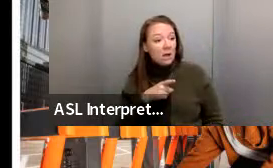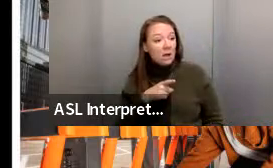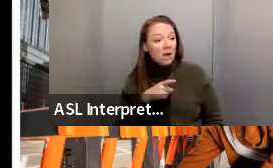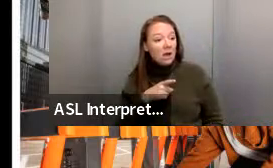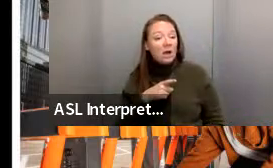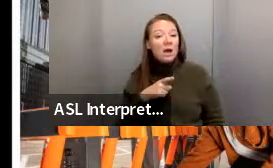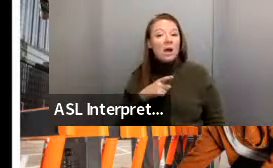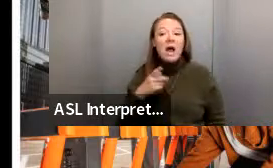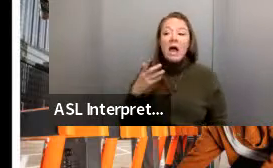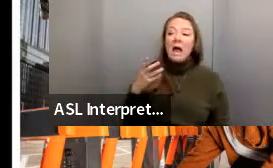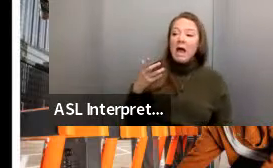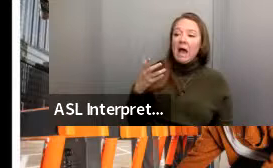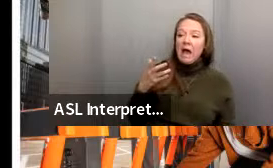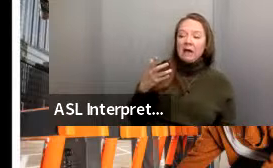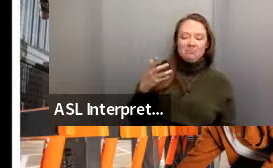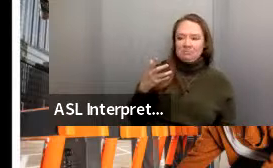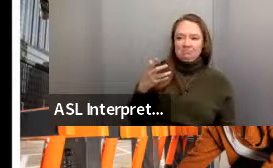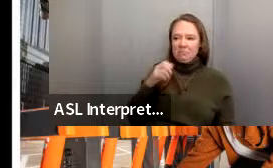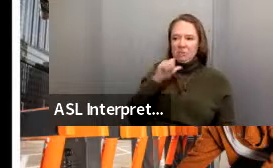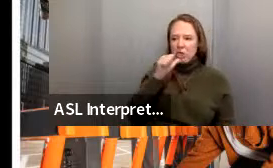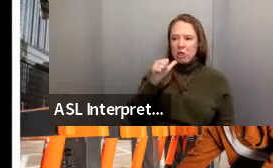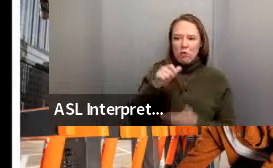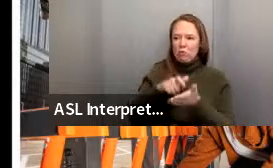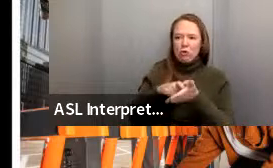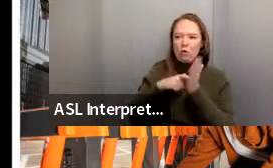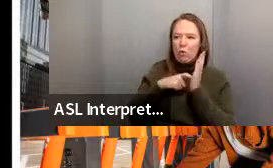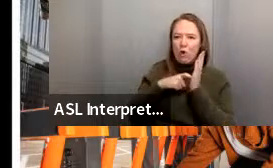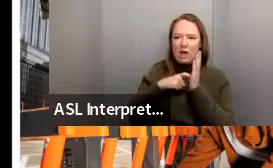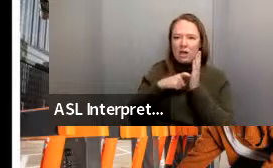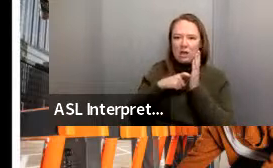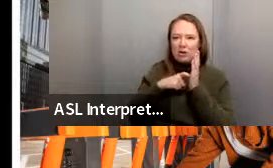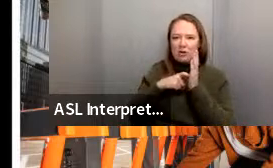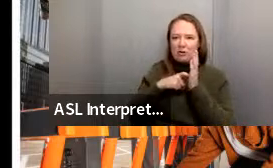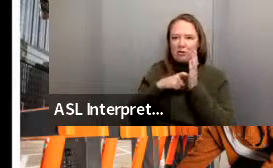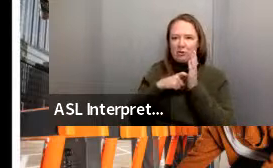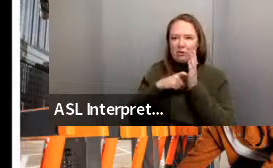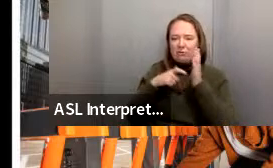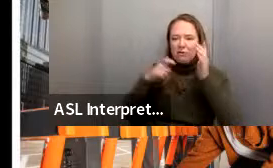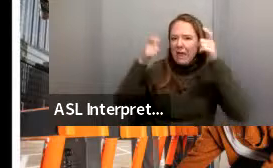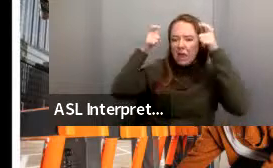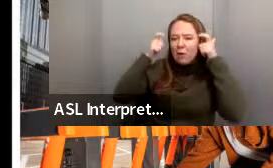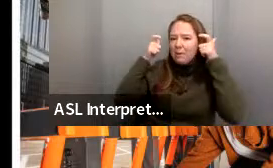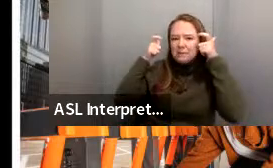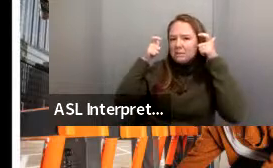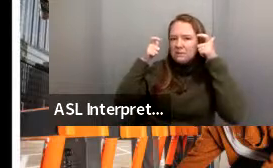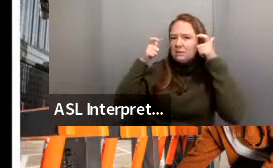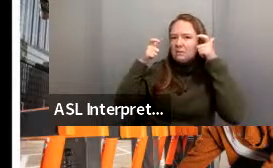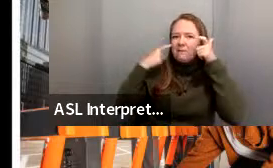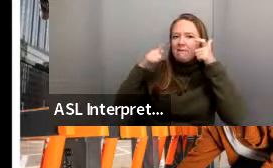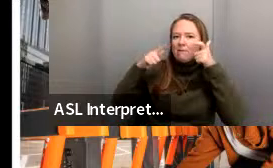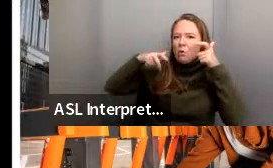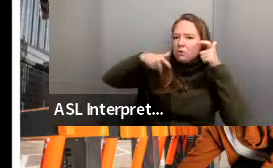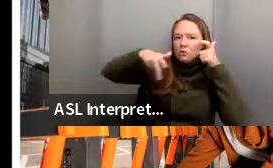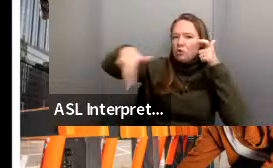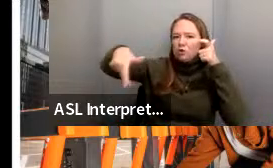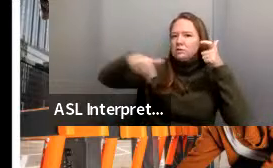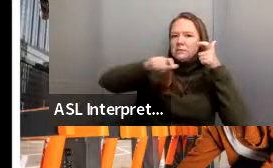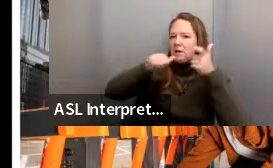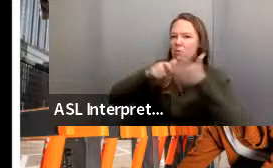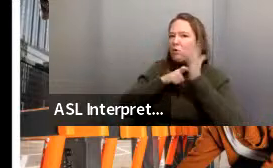So there is not a requirement to have a helmet to ride scooters.